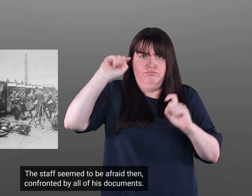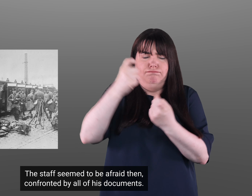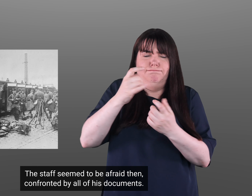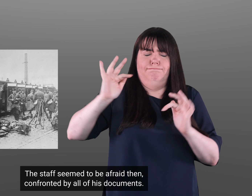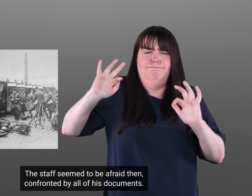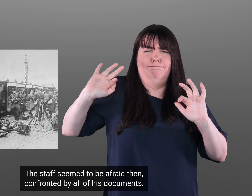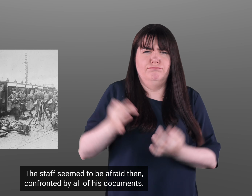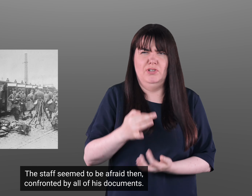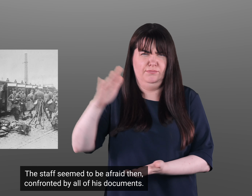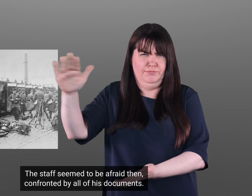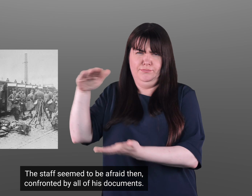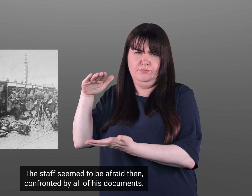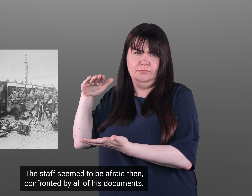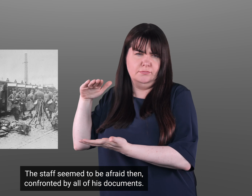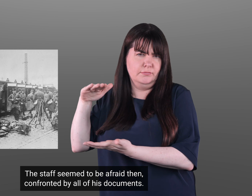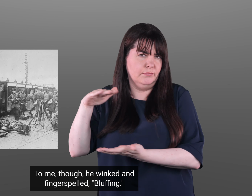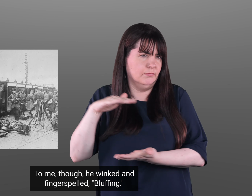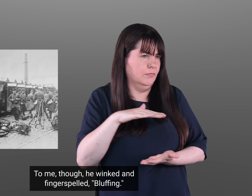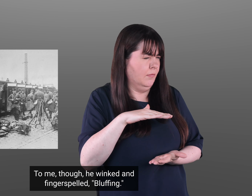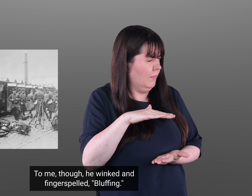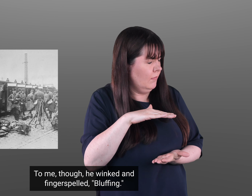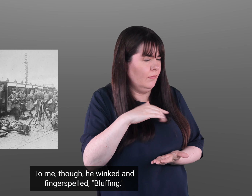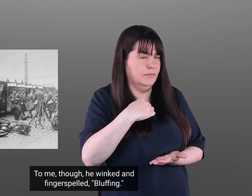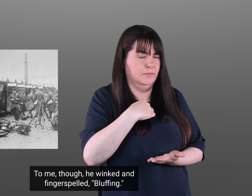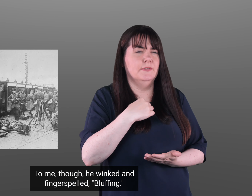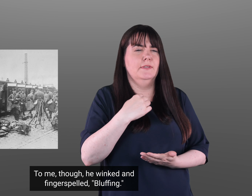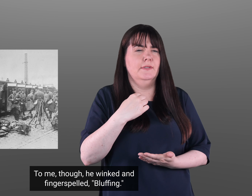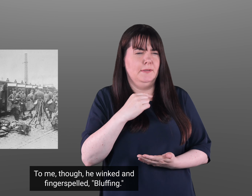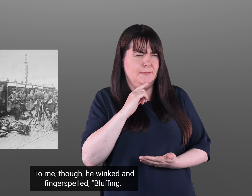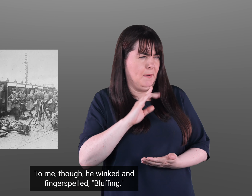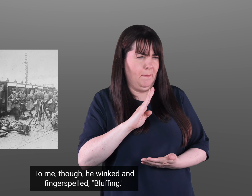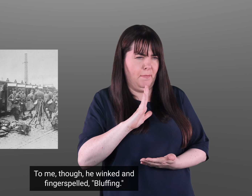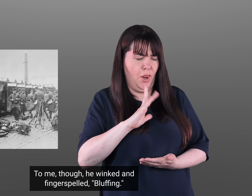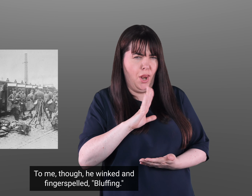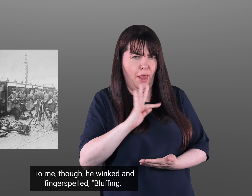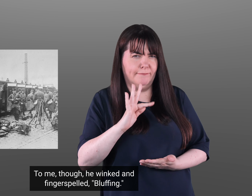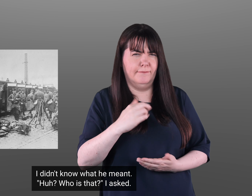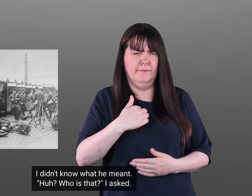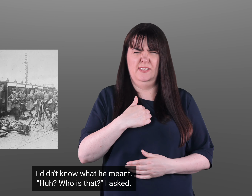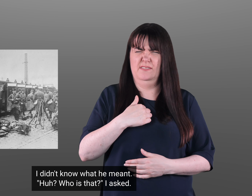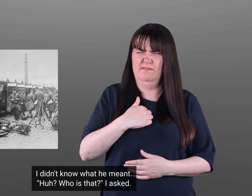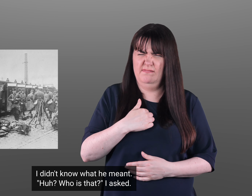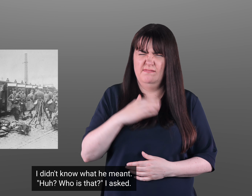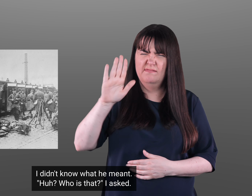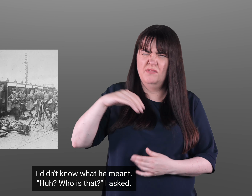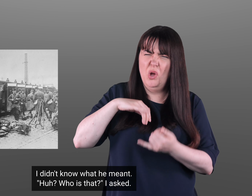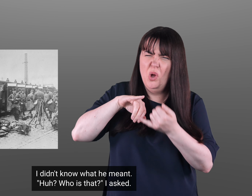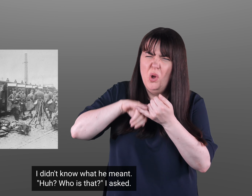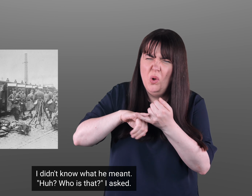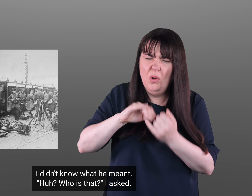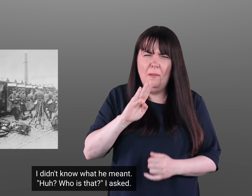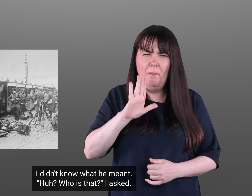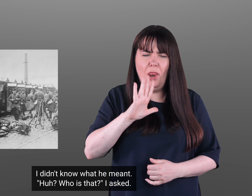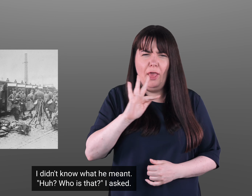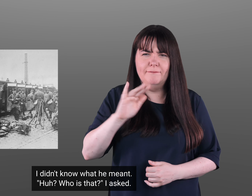by all of his documents. To me, though, he winked and fingerspelled bluffing. I didn't know what that meant. "Huh? Who's that?"